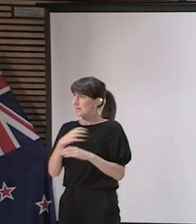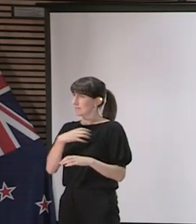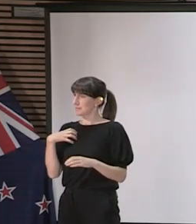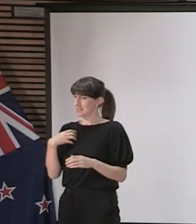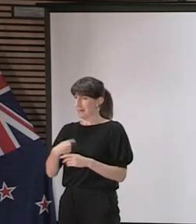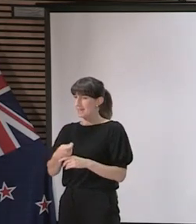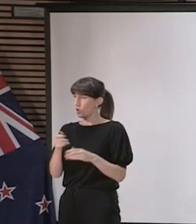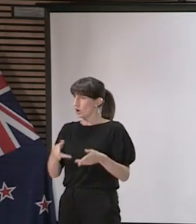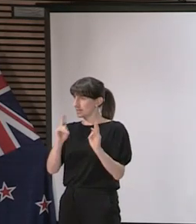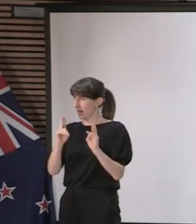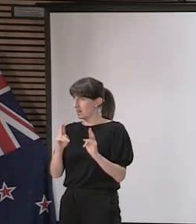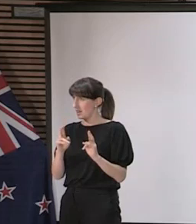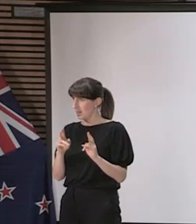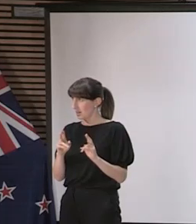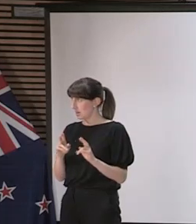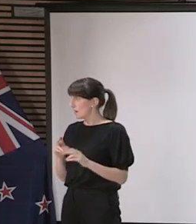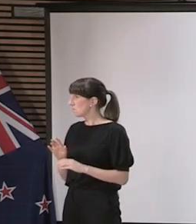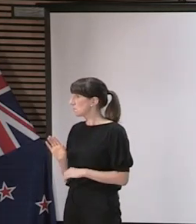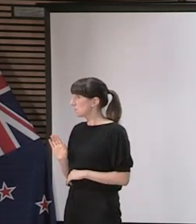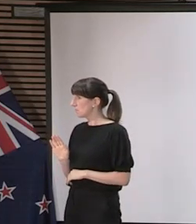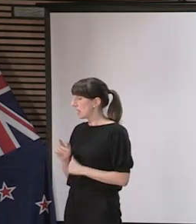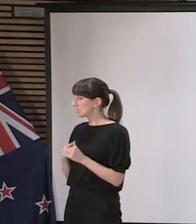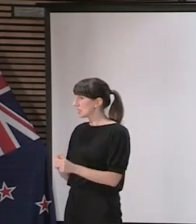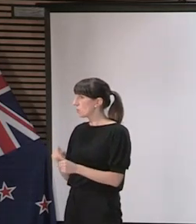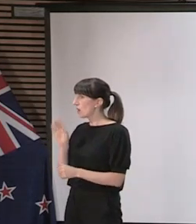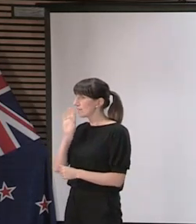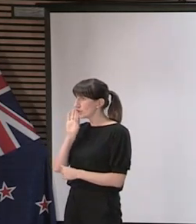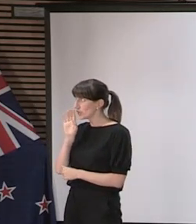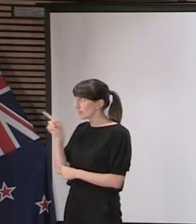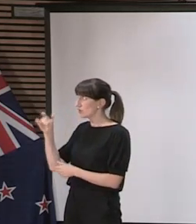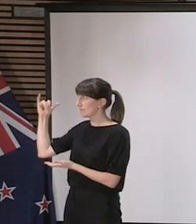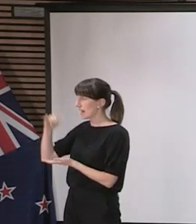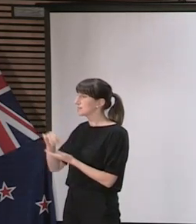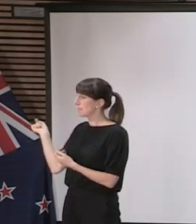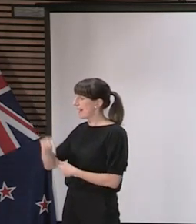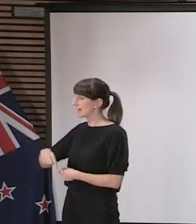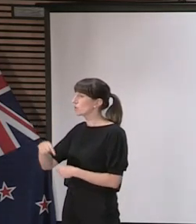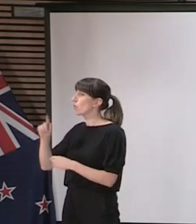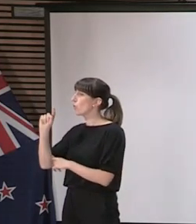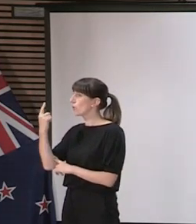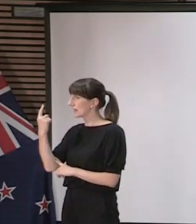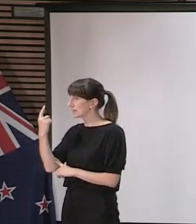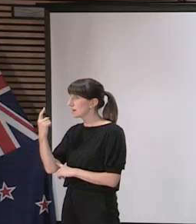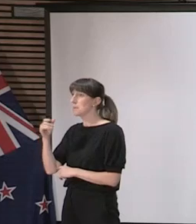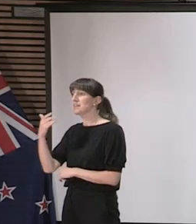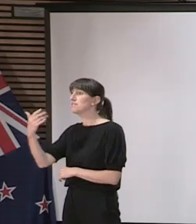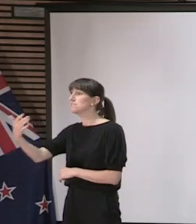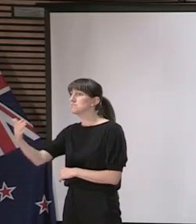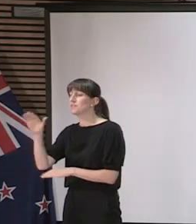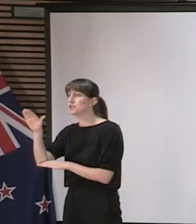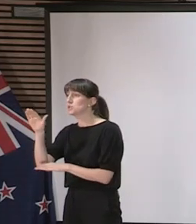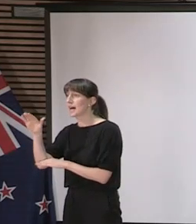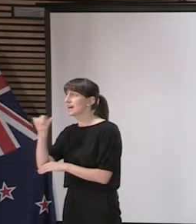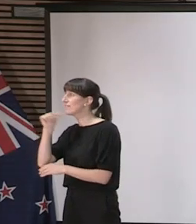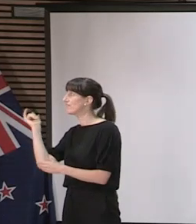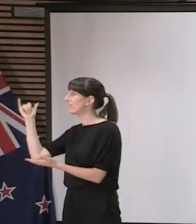flights thus far have landed in Auckland. In terms of what may happen in the future around future repatriation flights, of course we will communicate